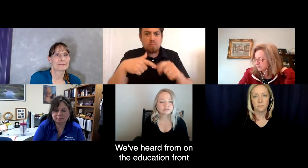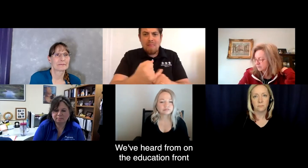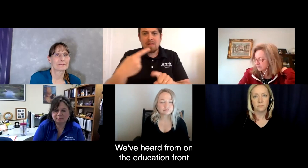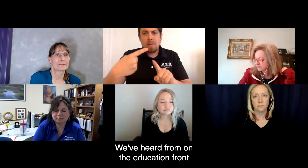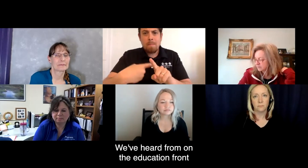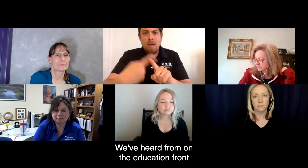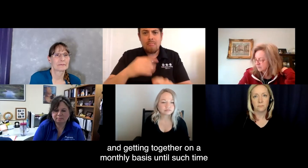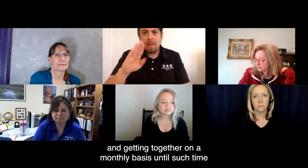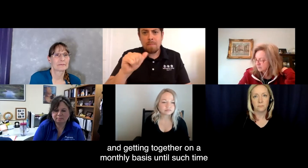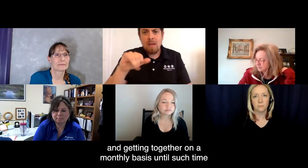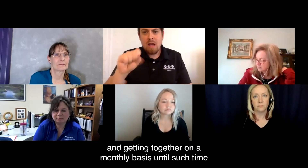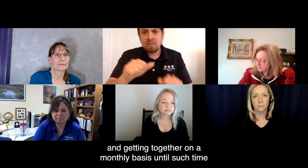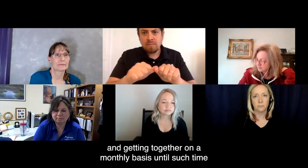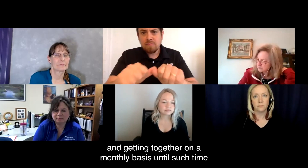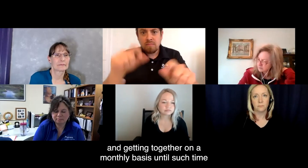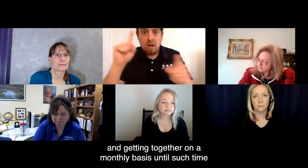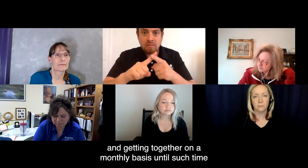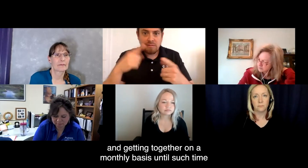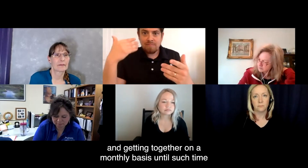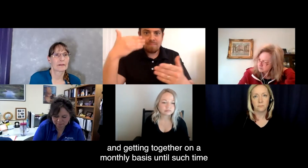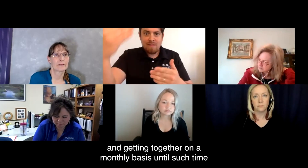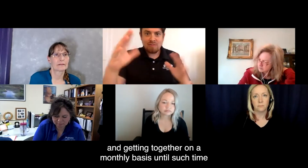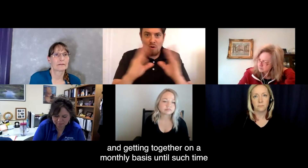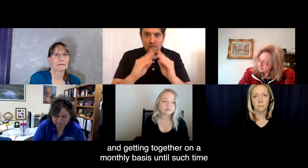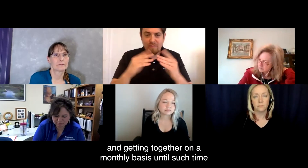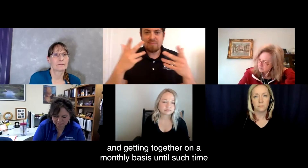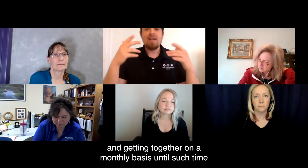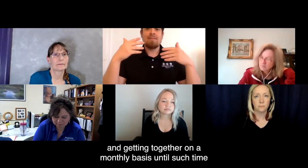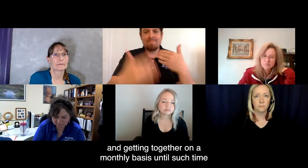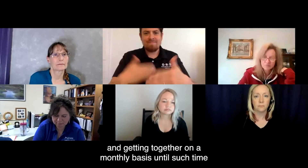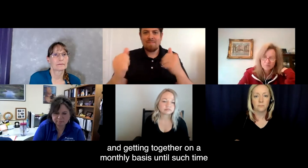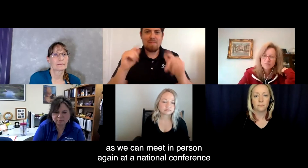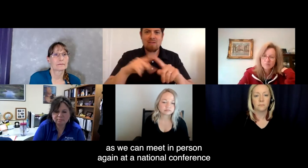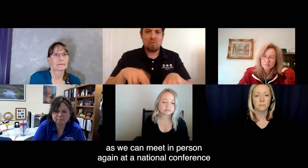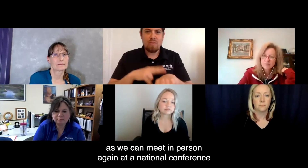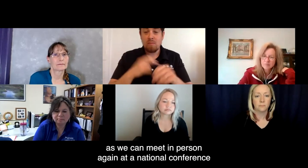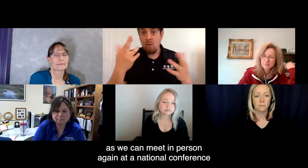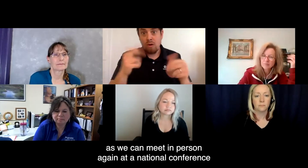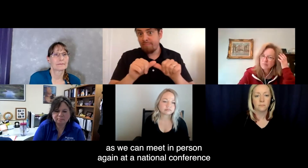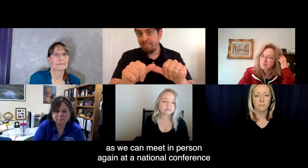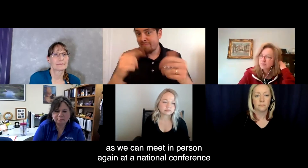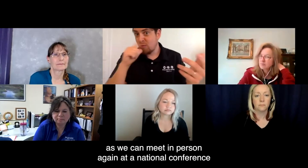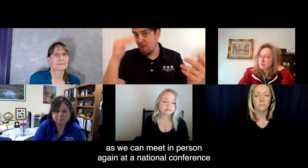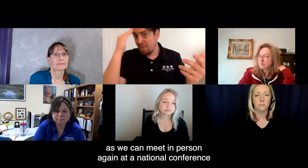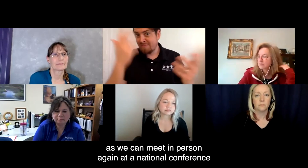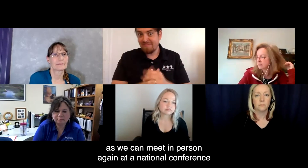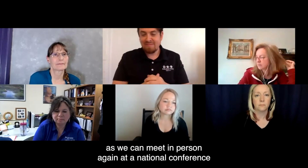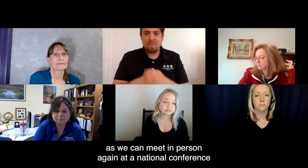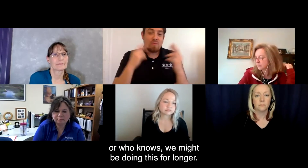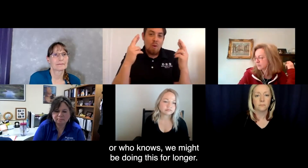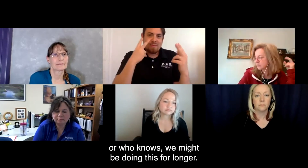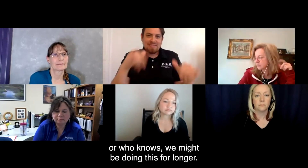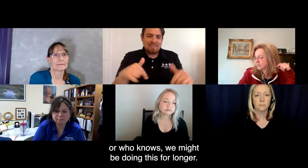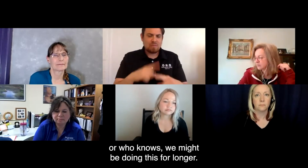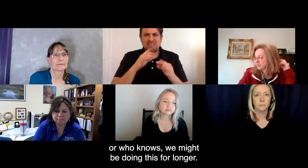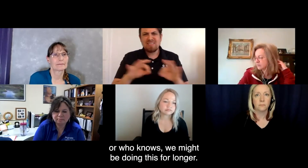the education front, and getting together on a monthly basis until such time as we can meet in person again at a national conference.